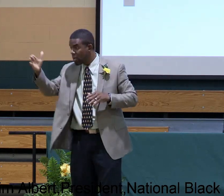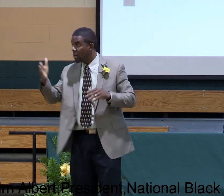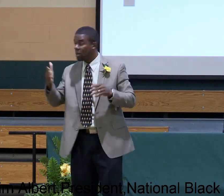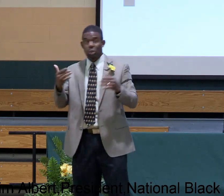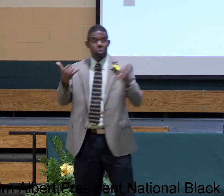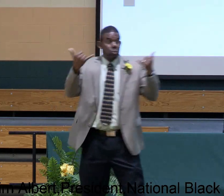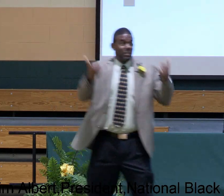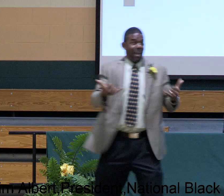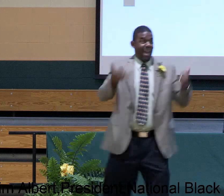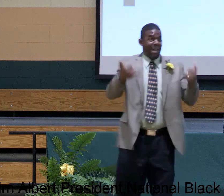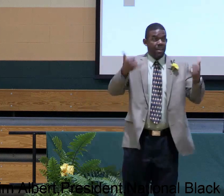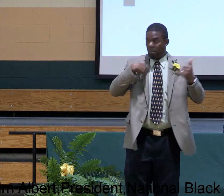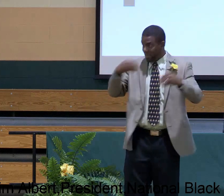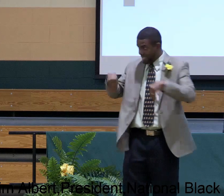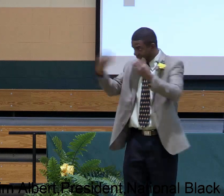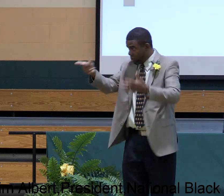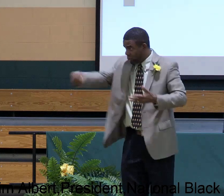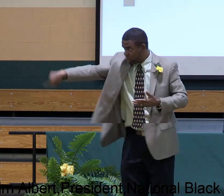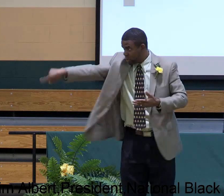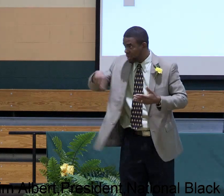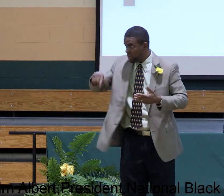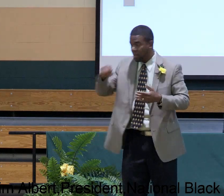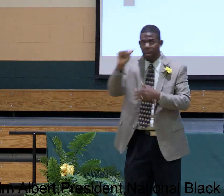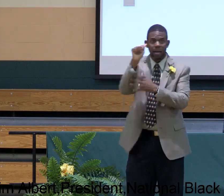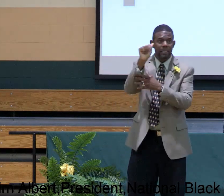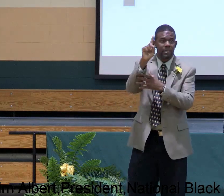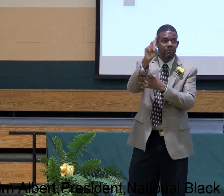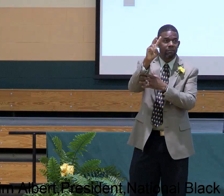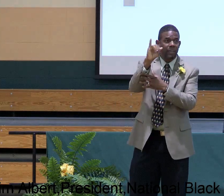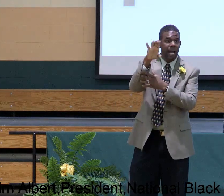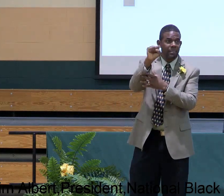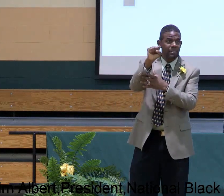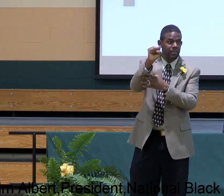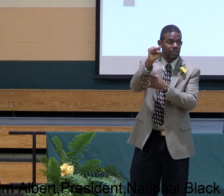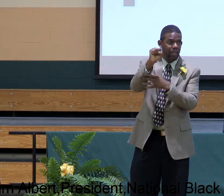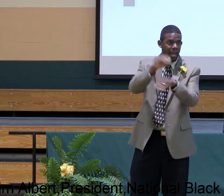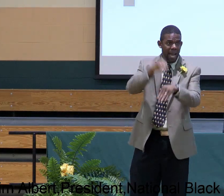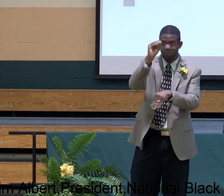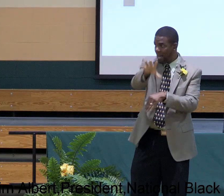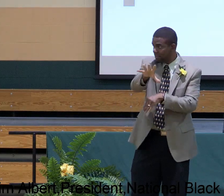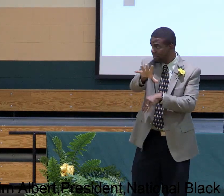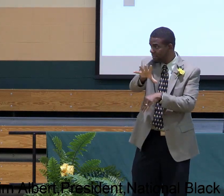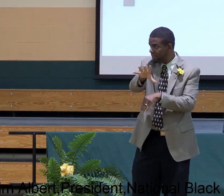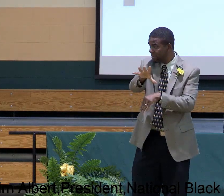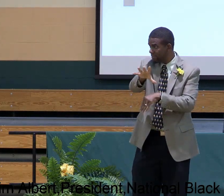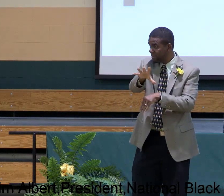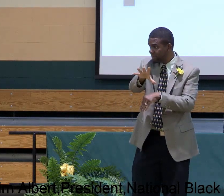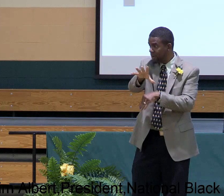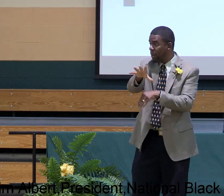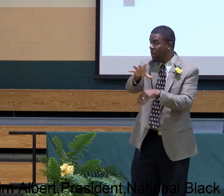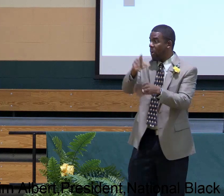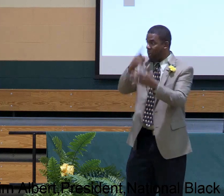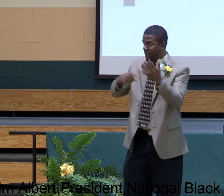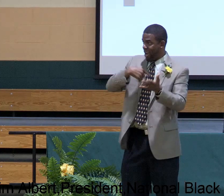up. So today, I'm going to give you some advice, all right? I've got some advice for